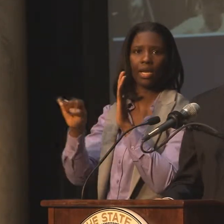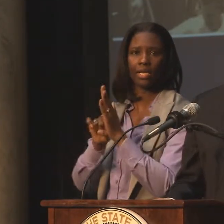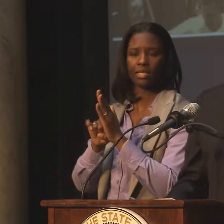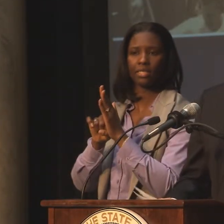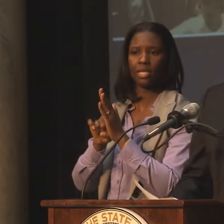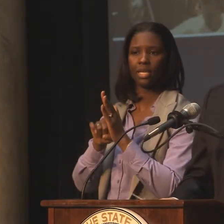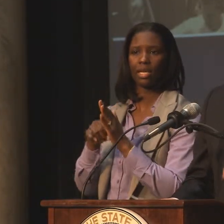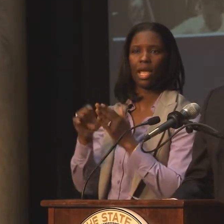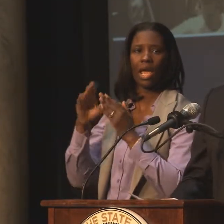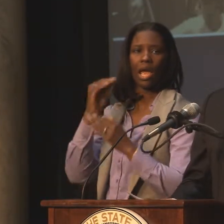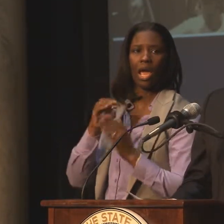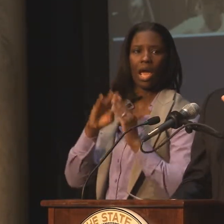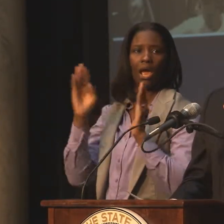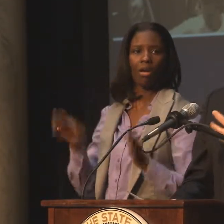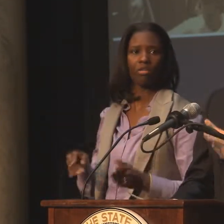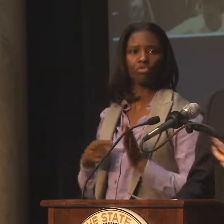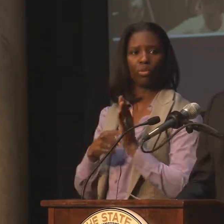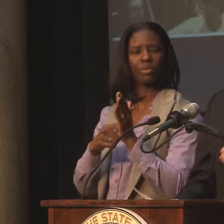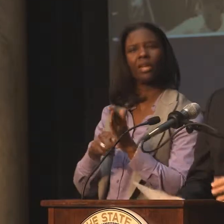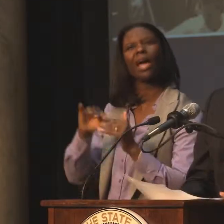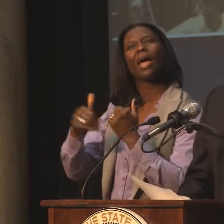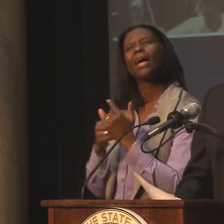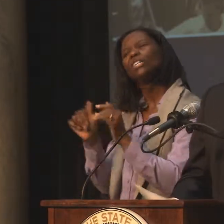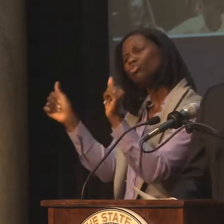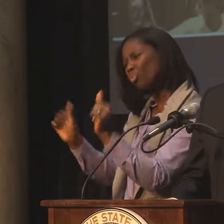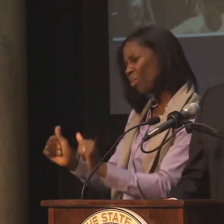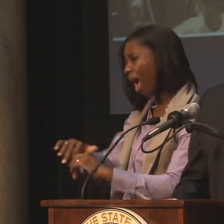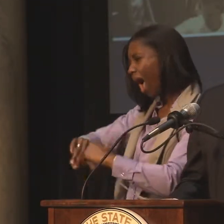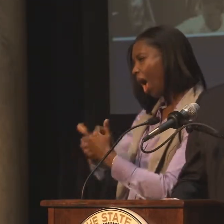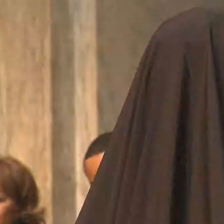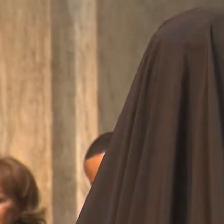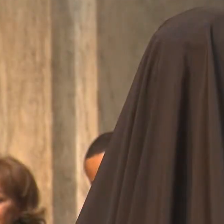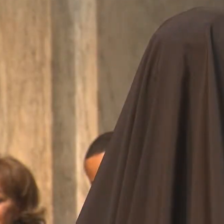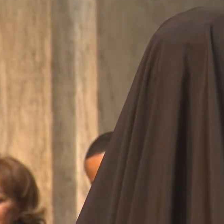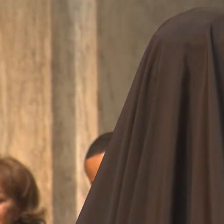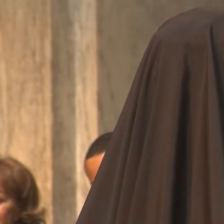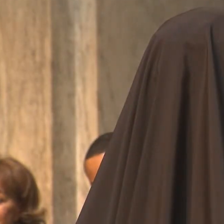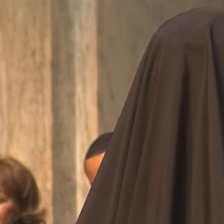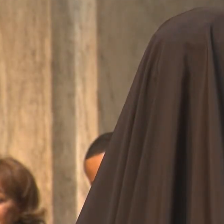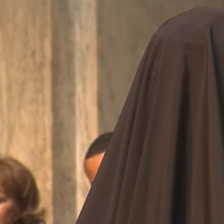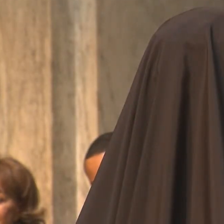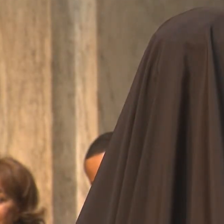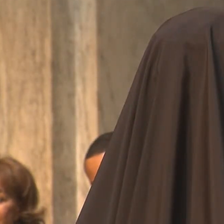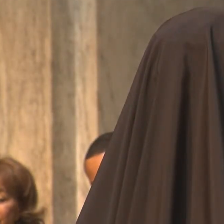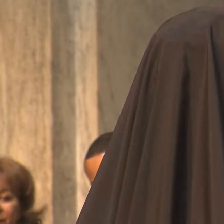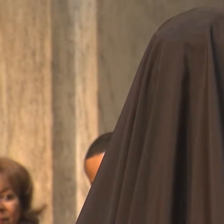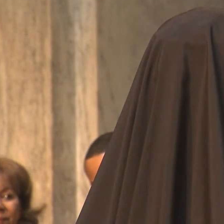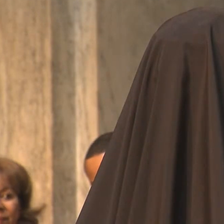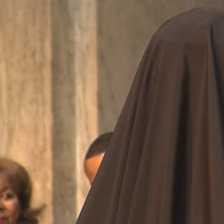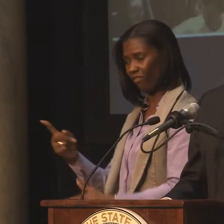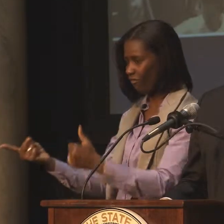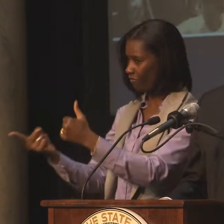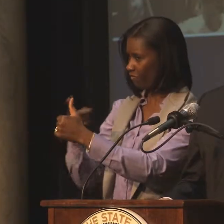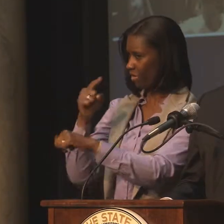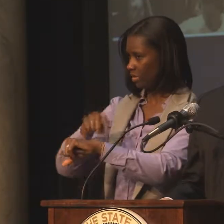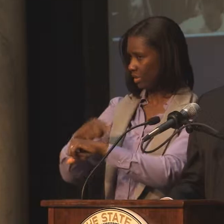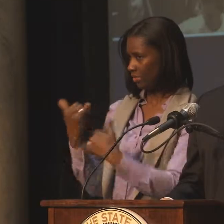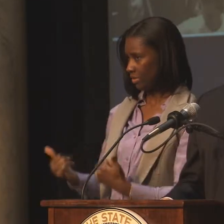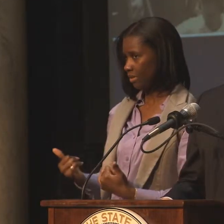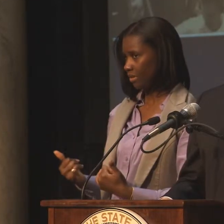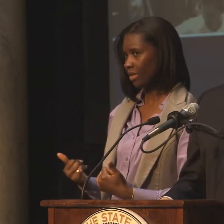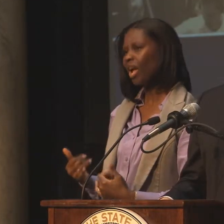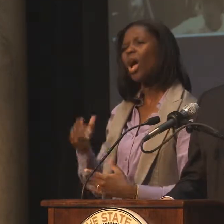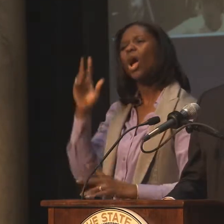morning how he chose the image of the bust that we will see for the first time in this place today. I said, I hope it